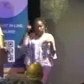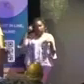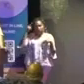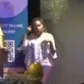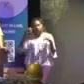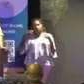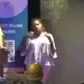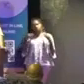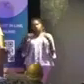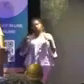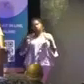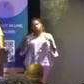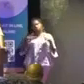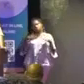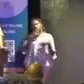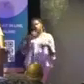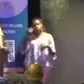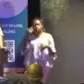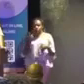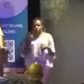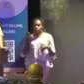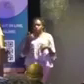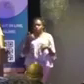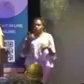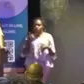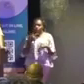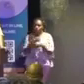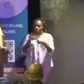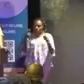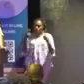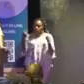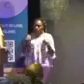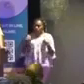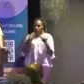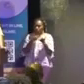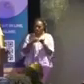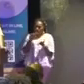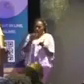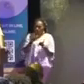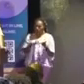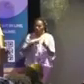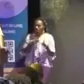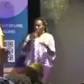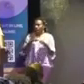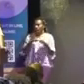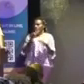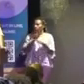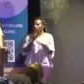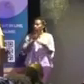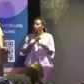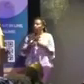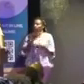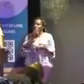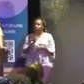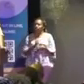Kanya. Okay, we will pay our all employee blah.